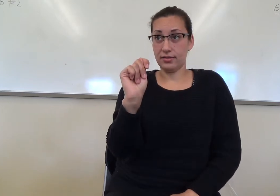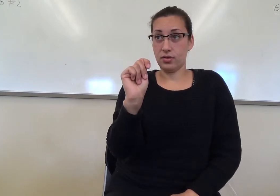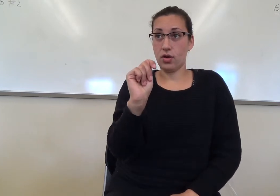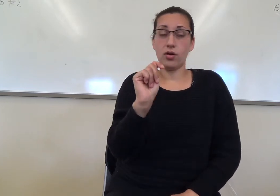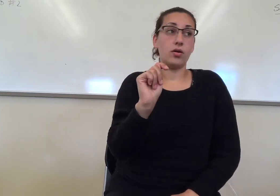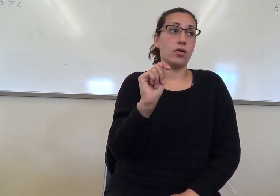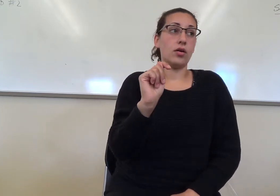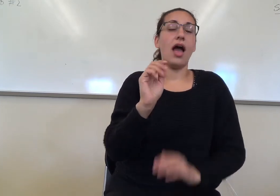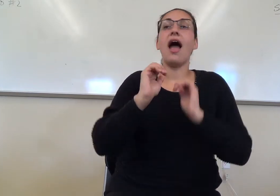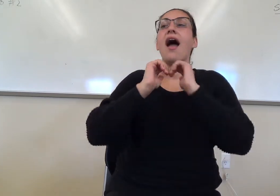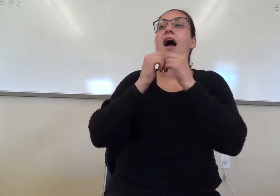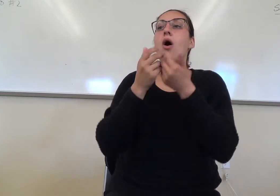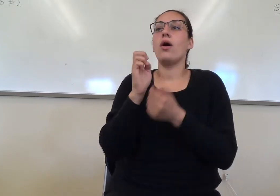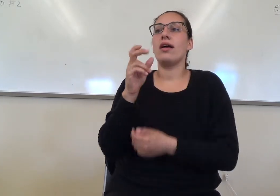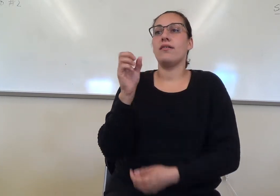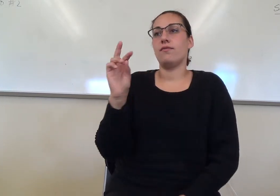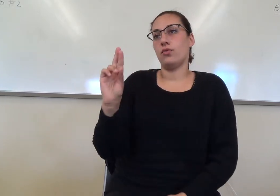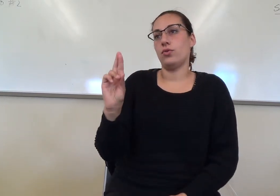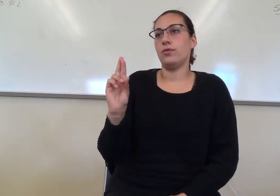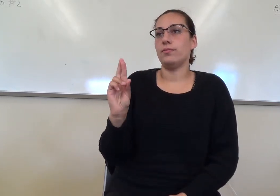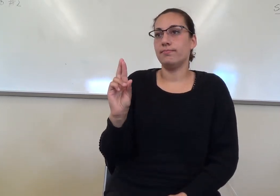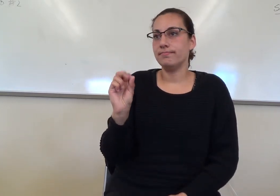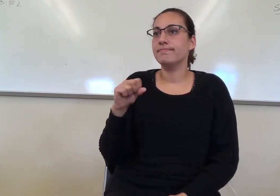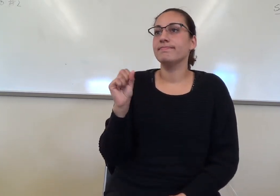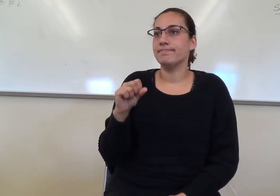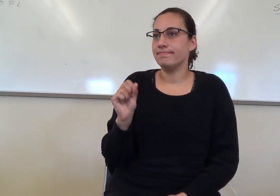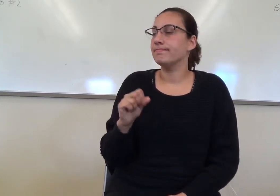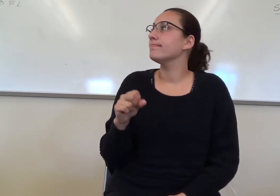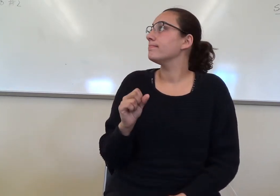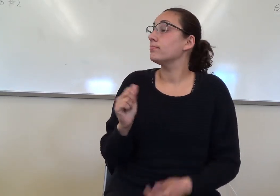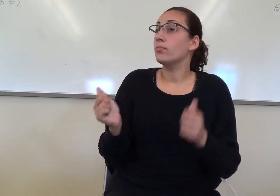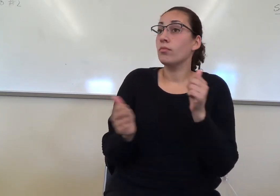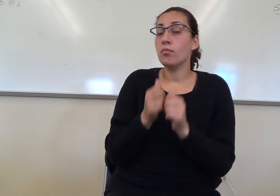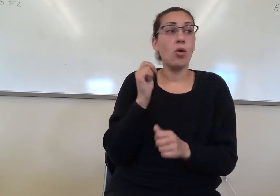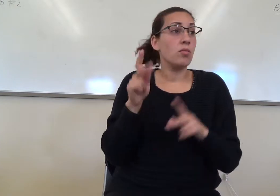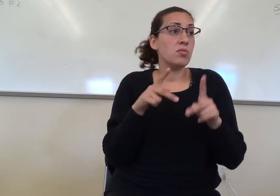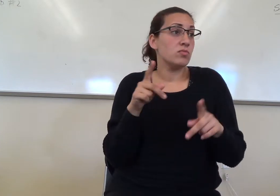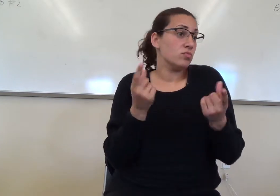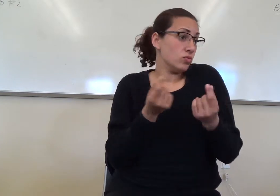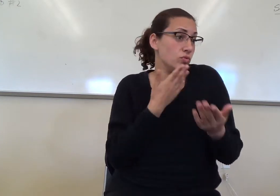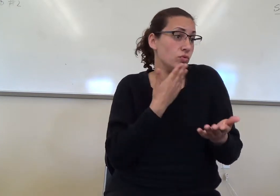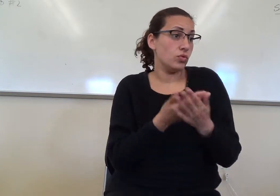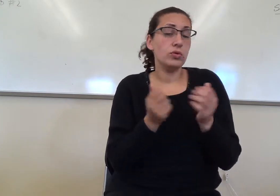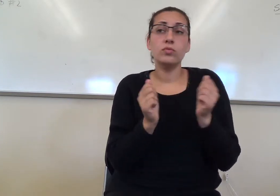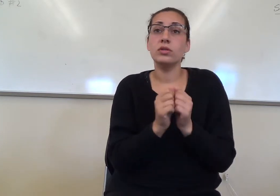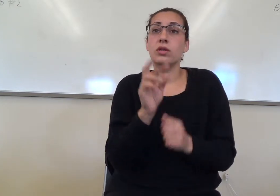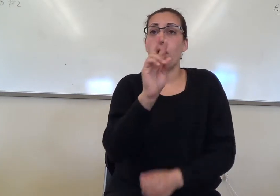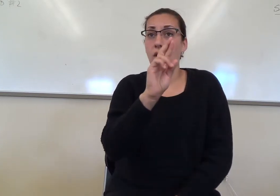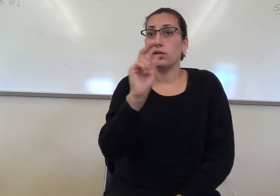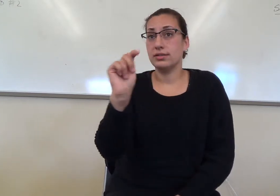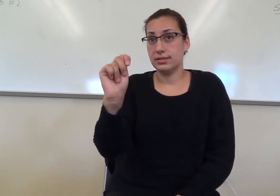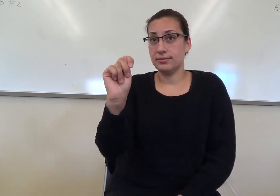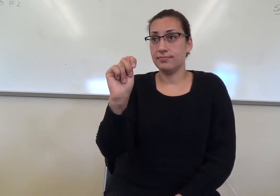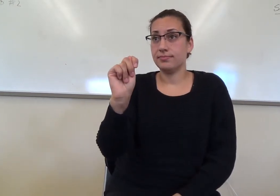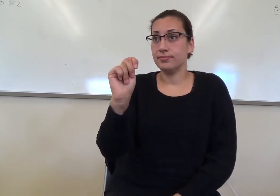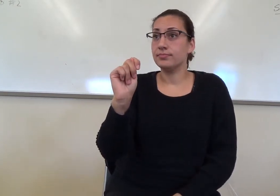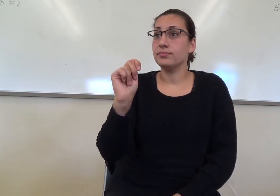However, okay. Yeah, most people are doing pretty well on that reversal transition stuff on the